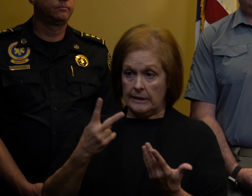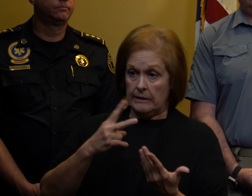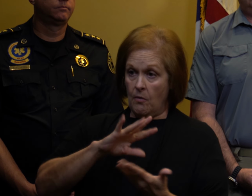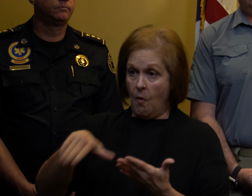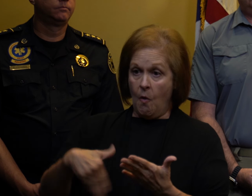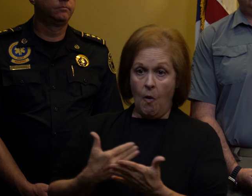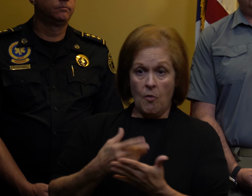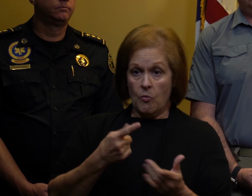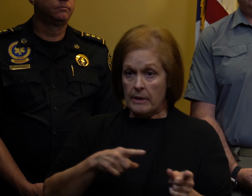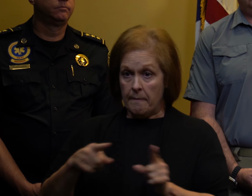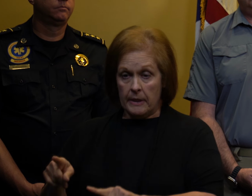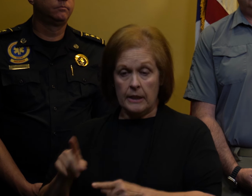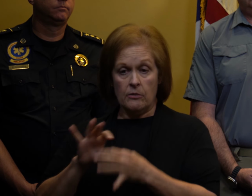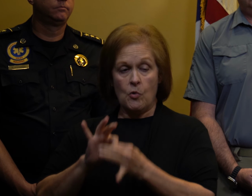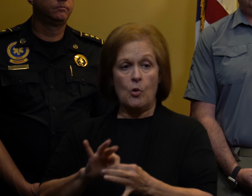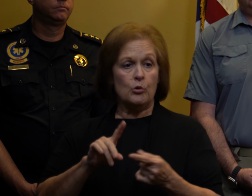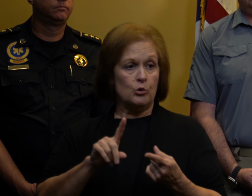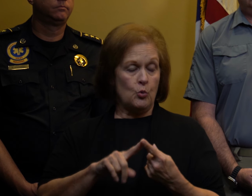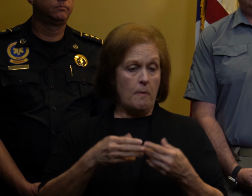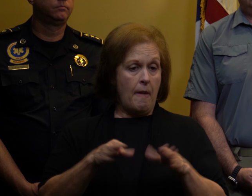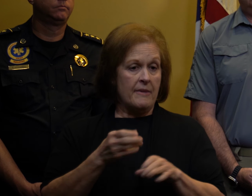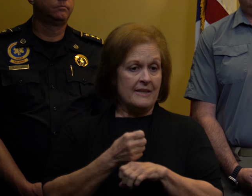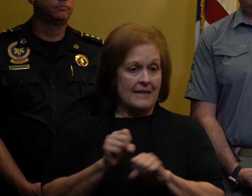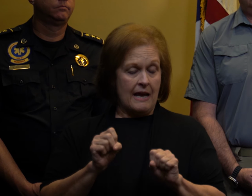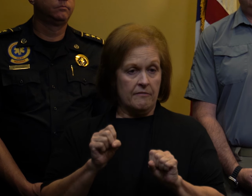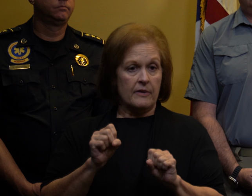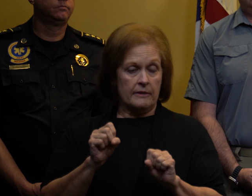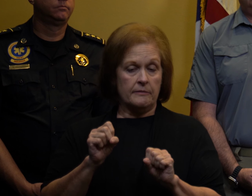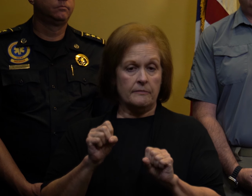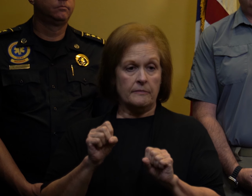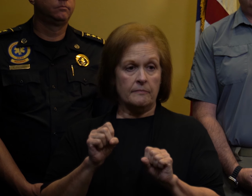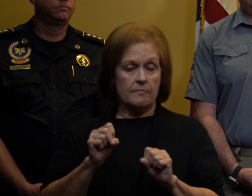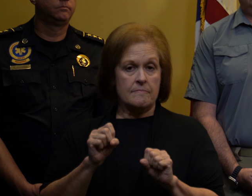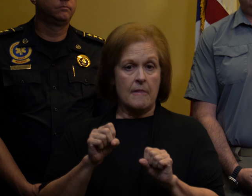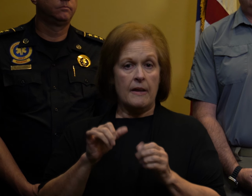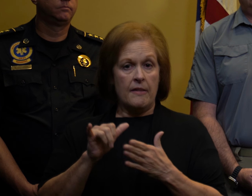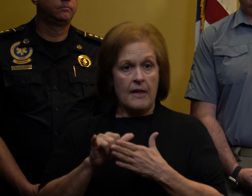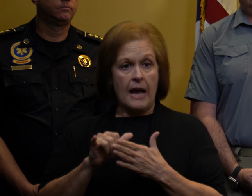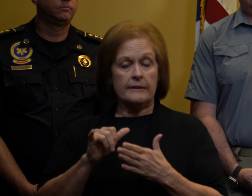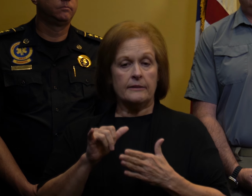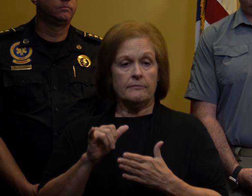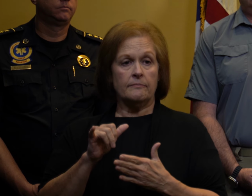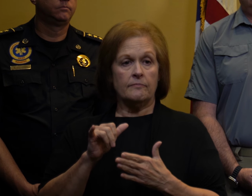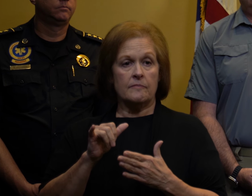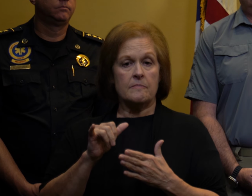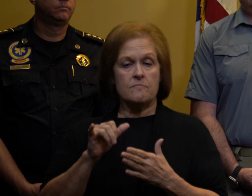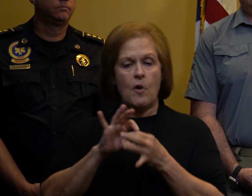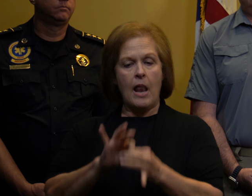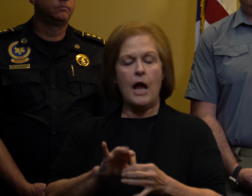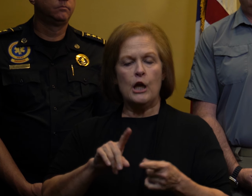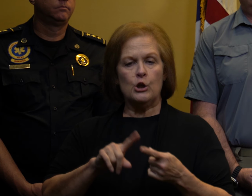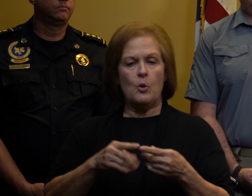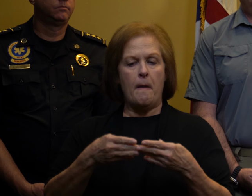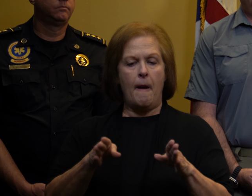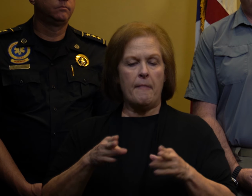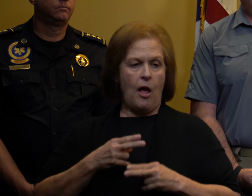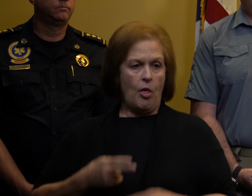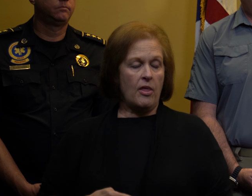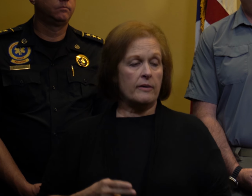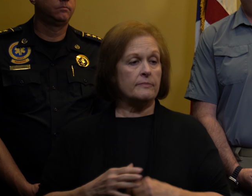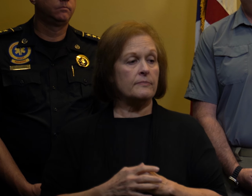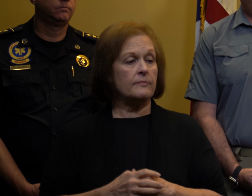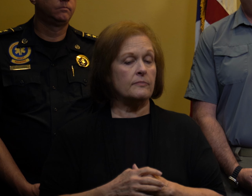in regards to public safety and addressing public safety as a matter of public health. With that, I